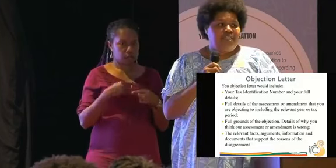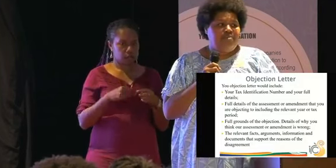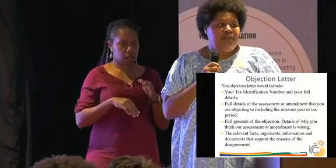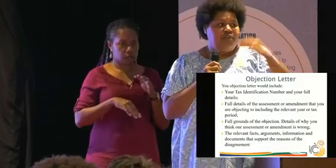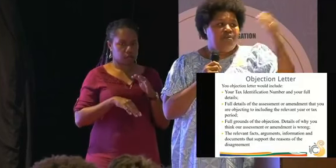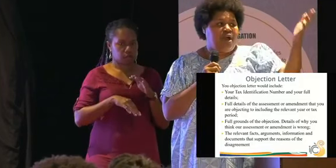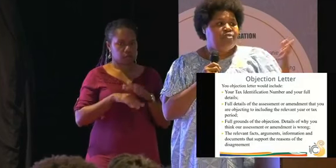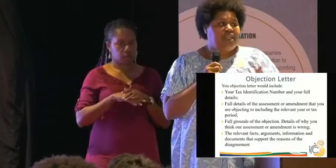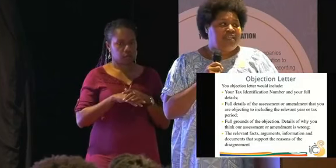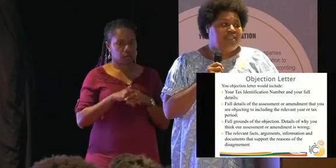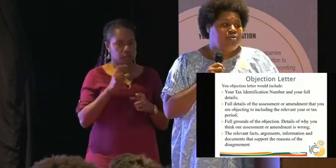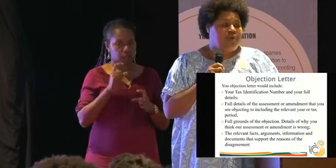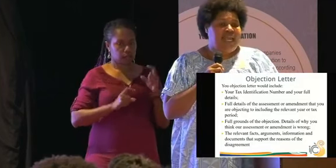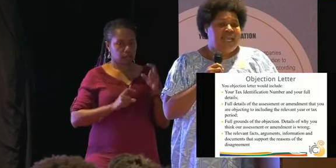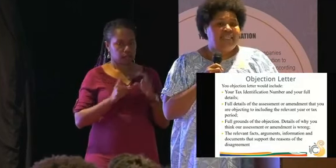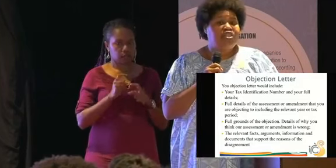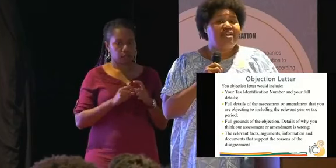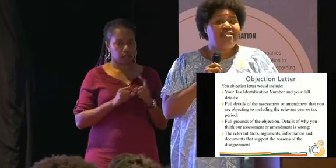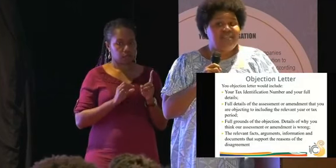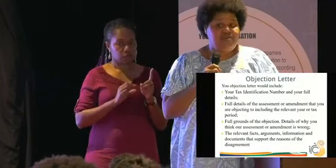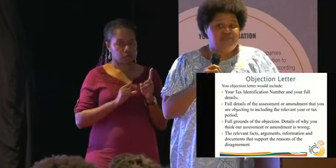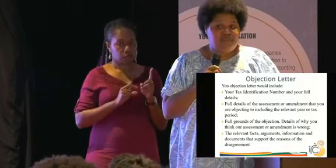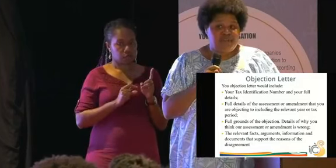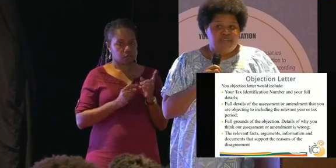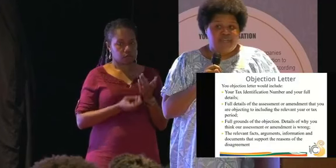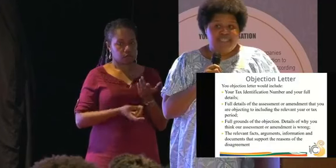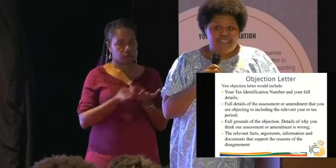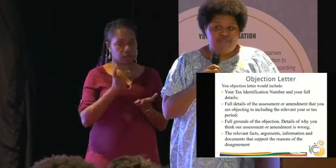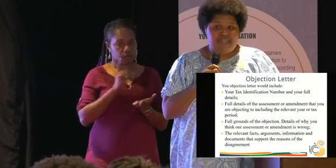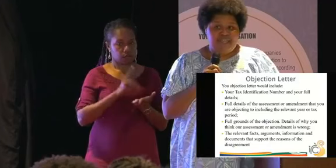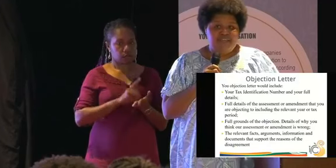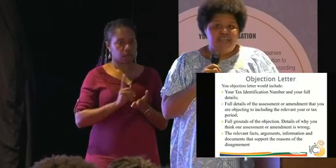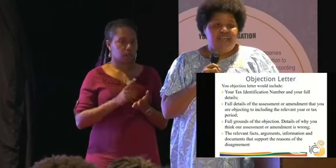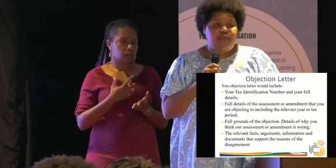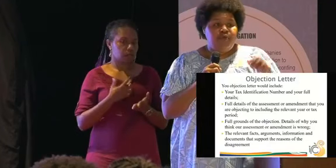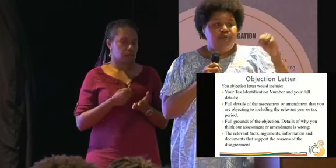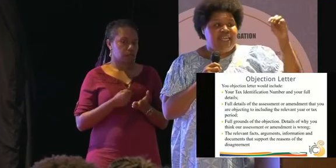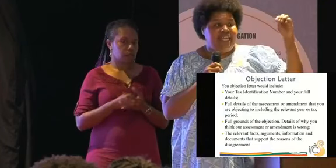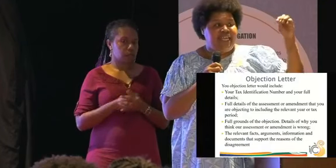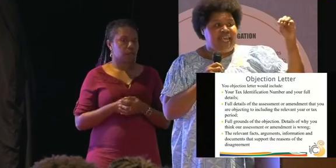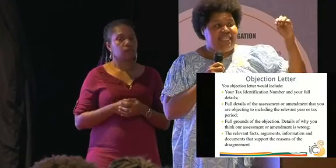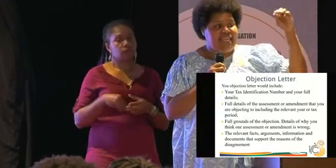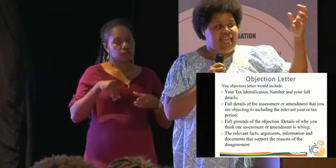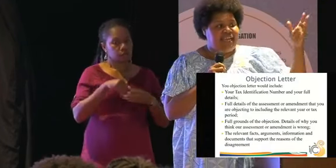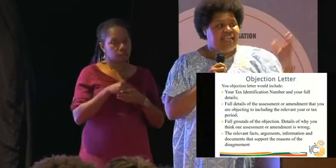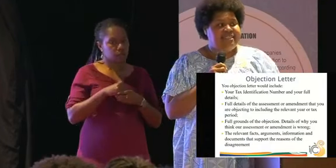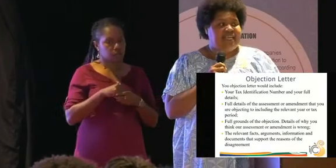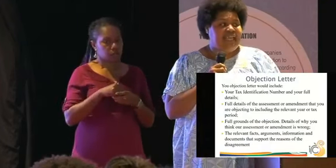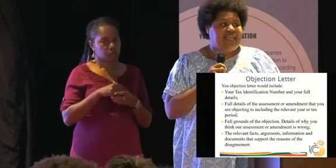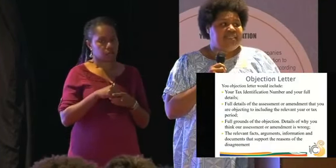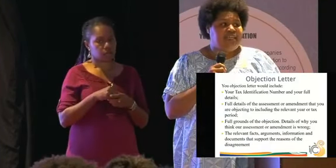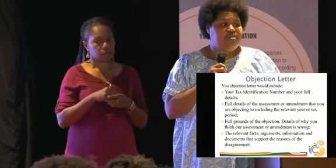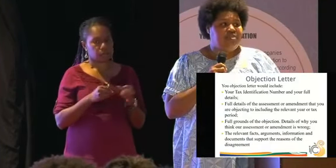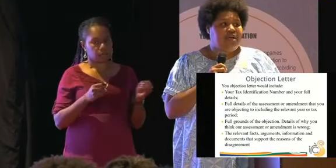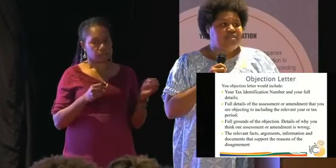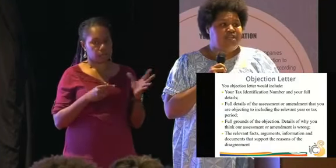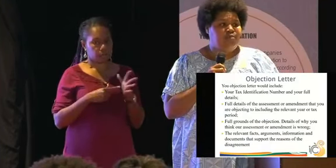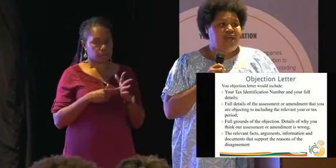So, for example, if you are objecting to a GST assessment, you will indicate the year. Let's say